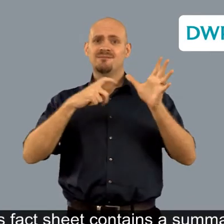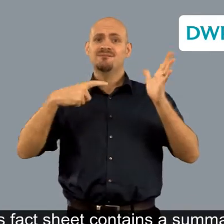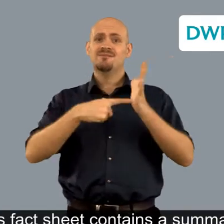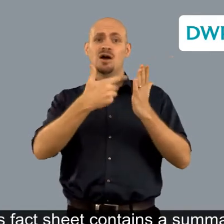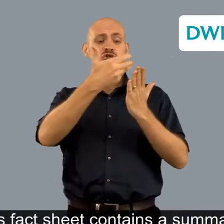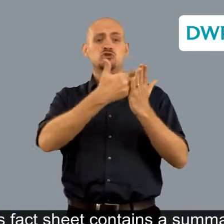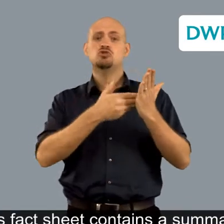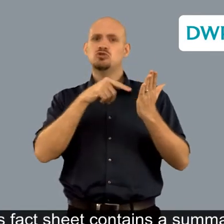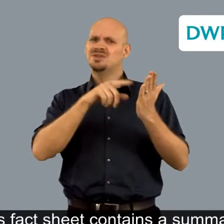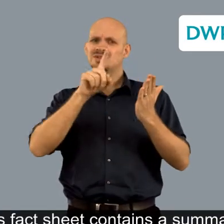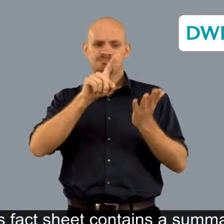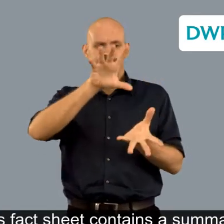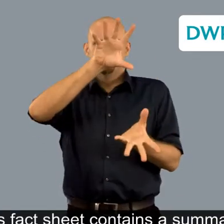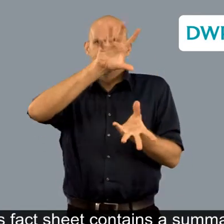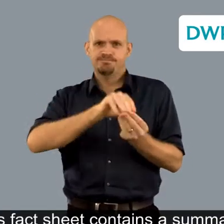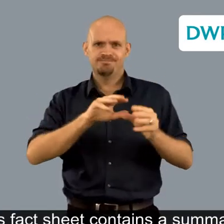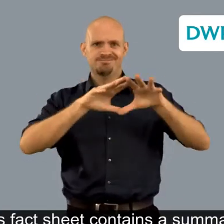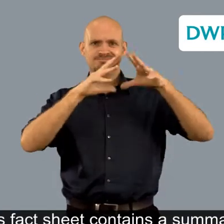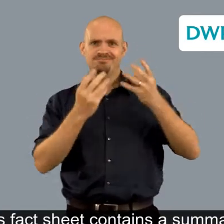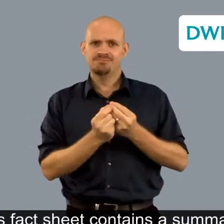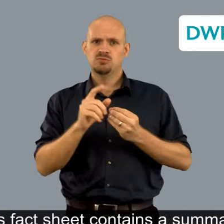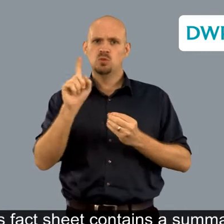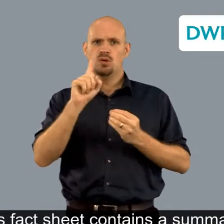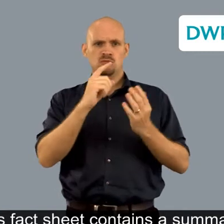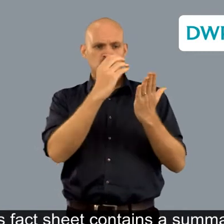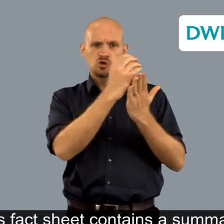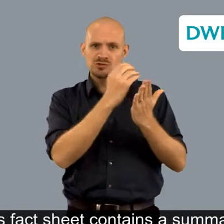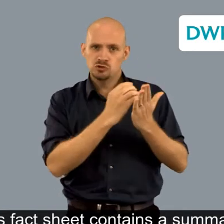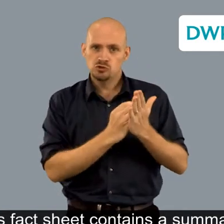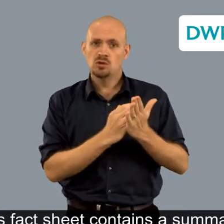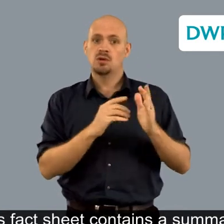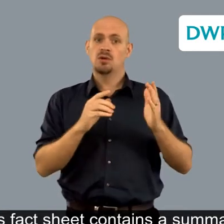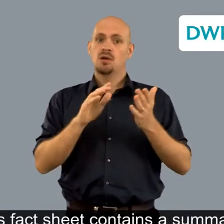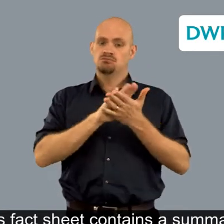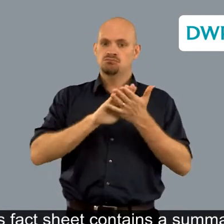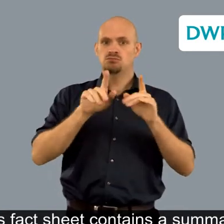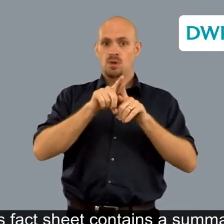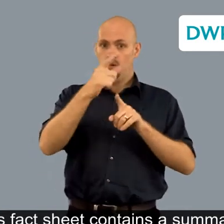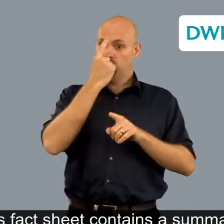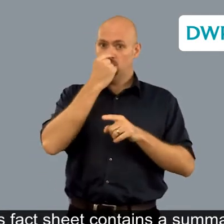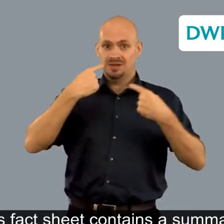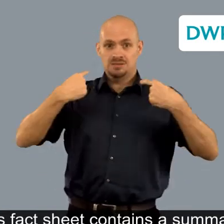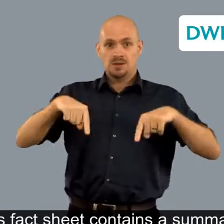This fact sheet contains a summary of the conditions of entitlement and rules of payability.